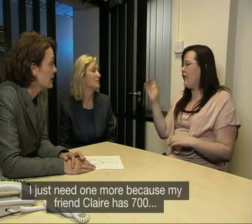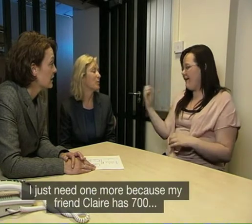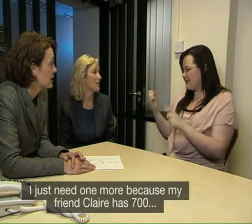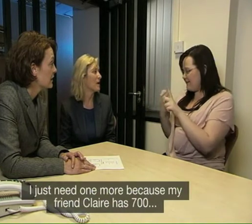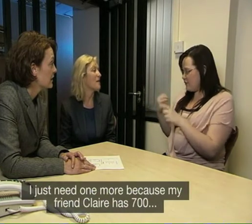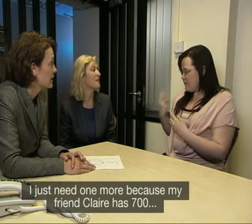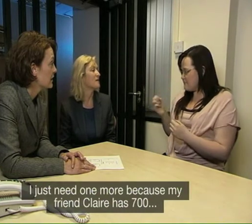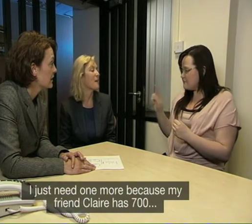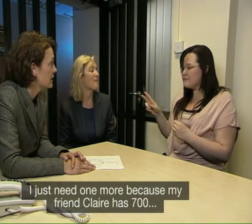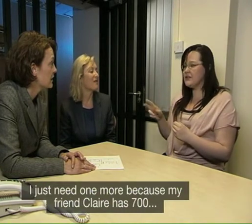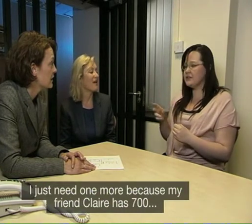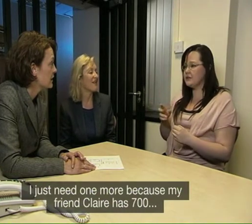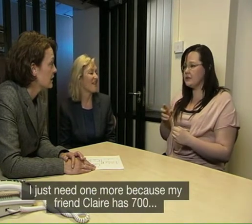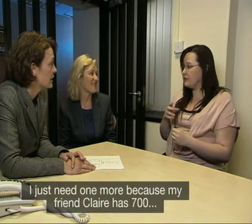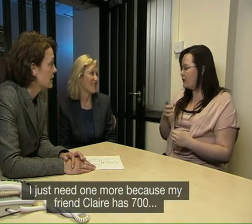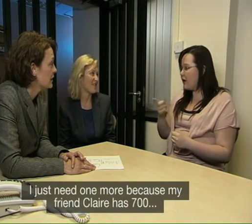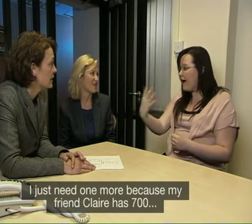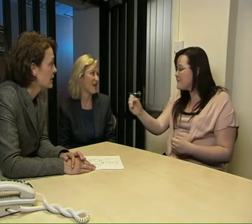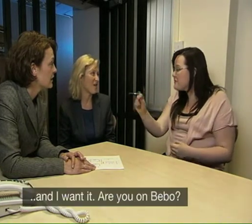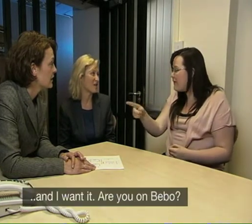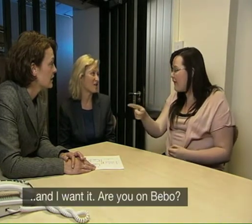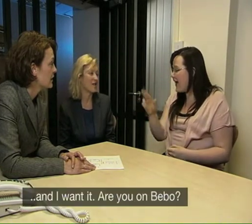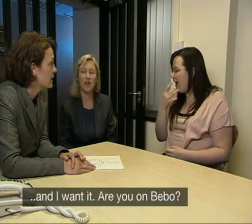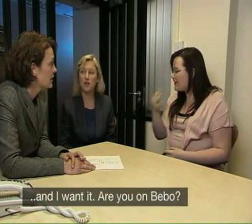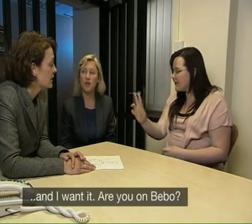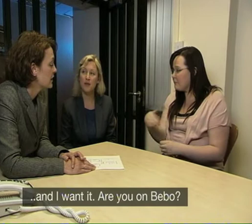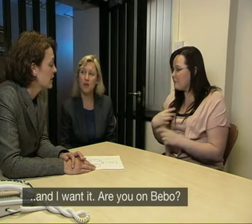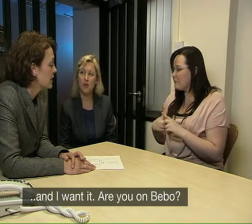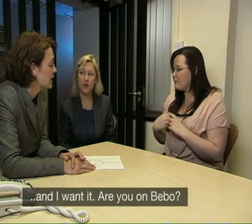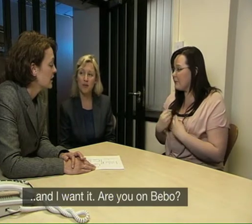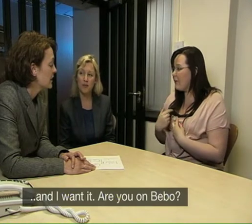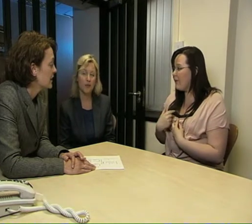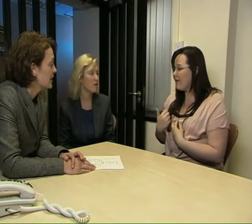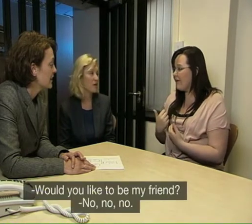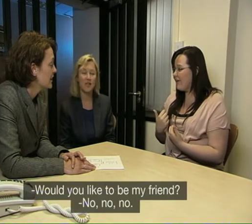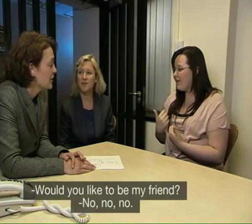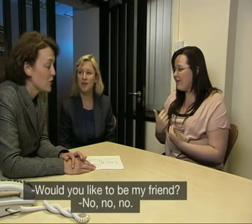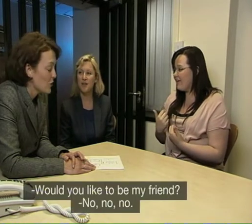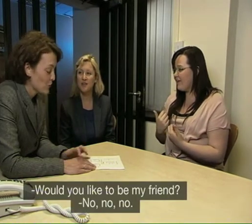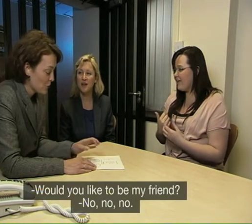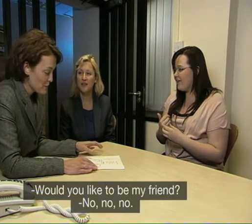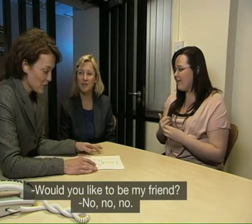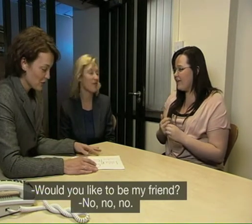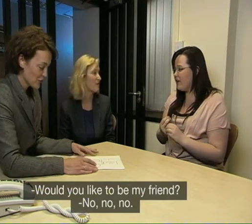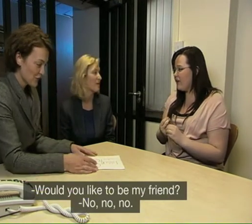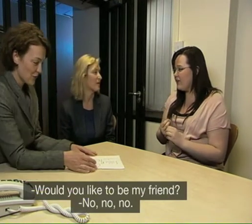one more because my friend Claire has 700 and I want it. Are you a Bebo? Are you on Bebo? Would you like to be a friend of mine? No, I'm not. For Bebo? No.